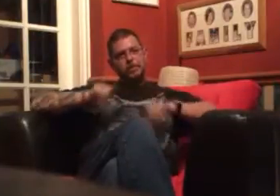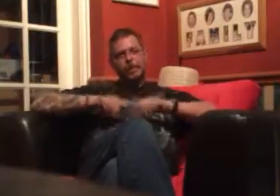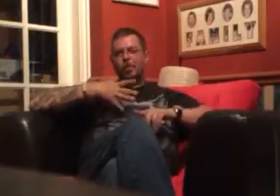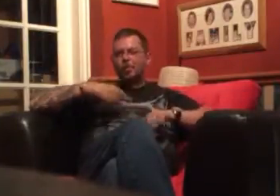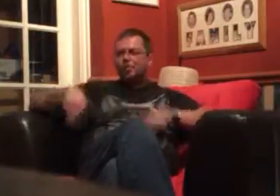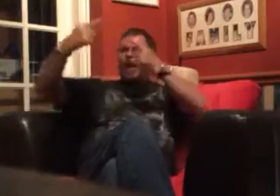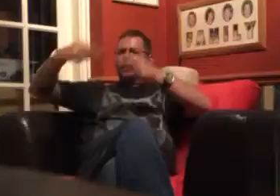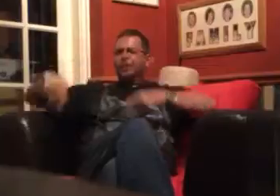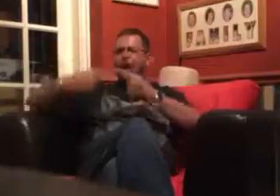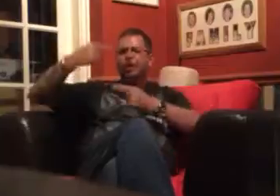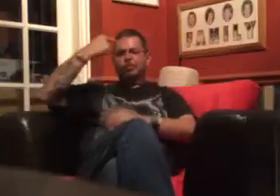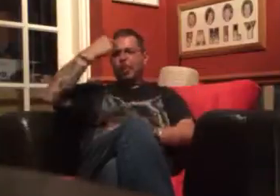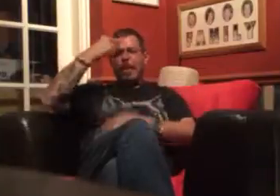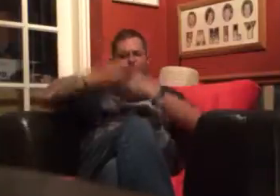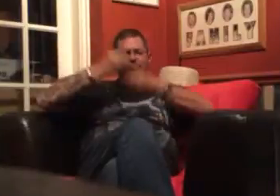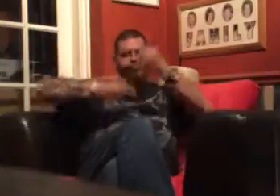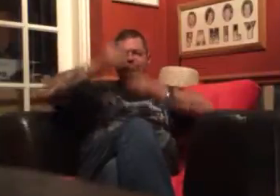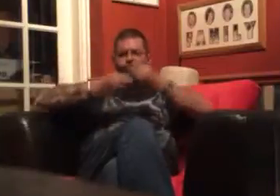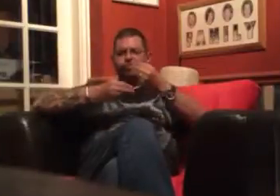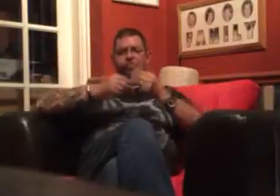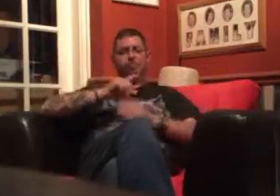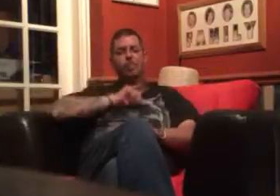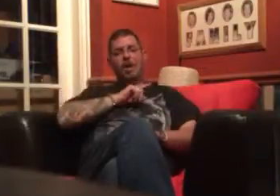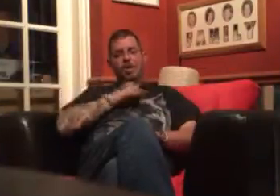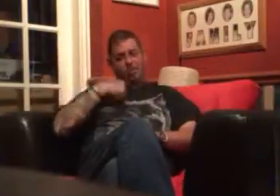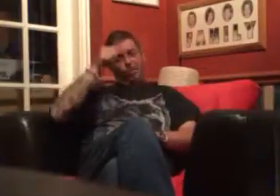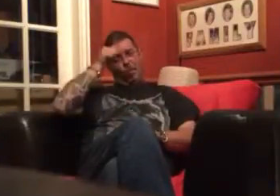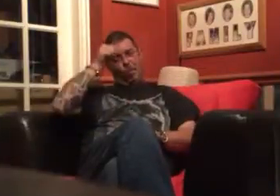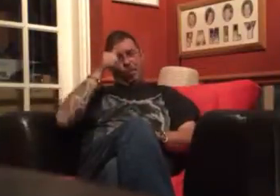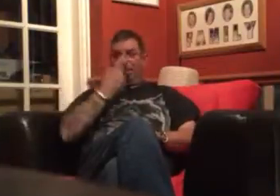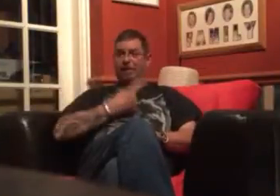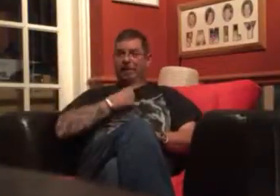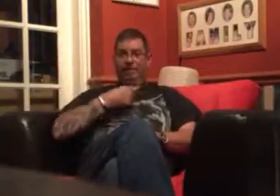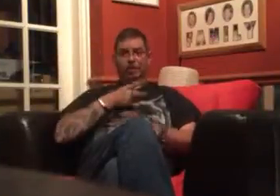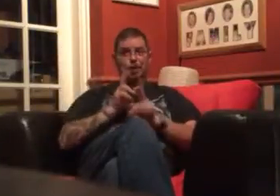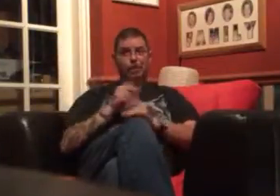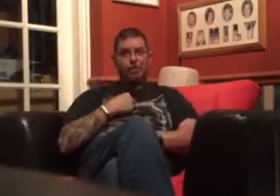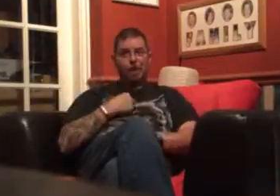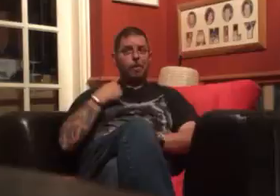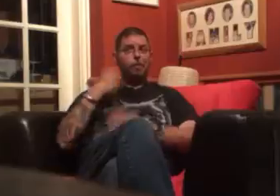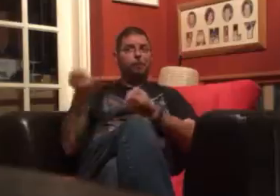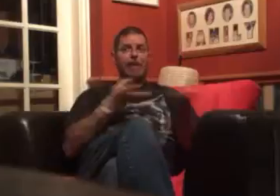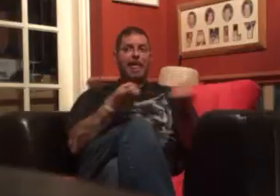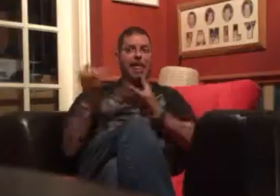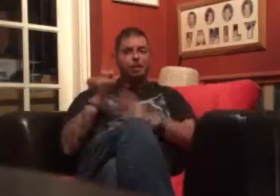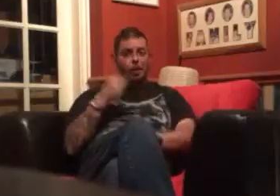interpret the same thing over and over again. You want a challenge, you want your brain to be motivated. Now, I know myself as an interpreter,